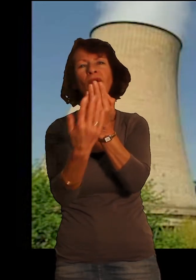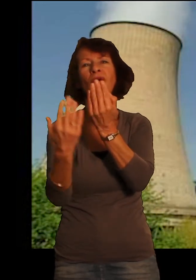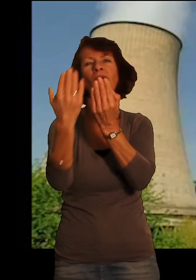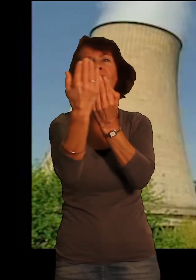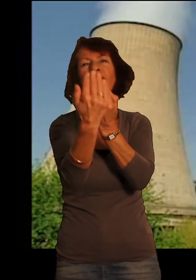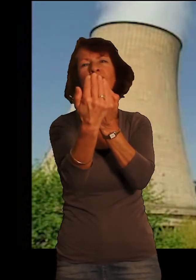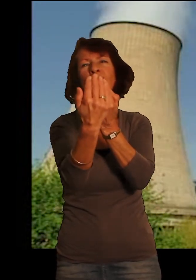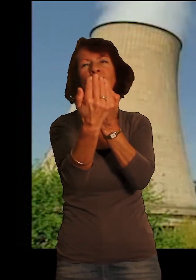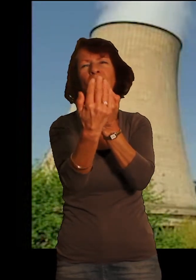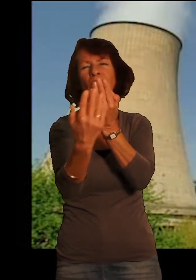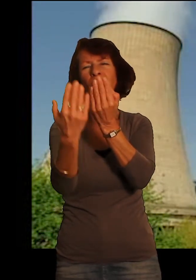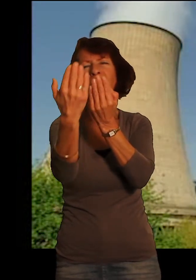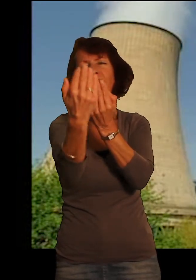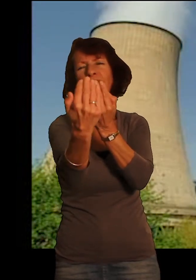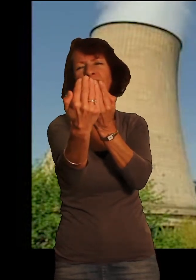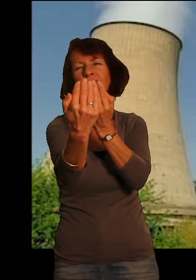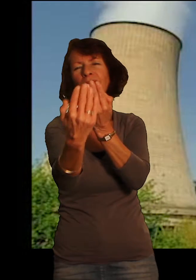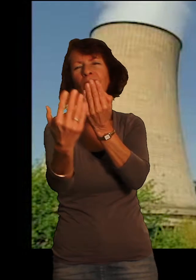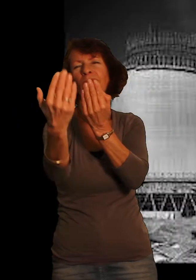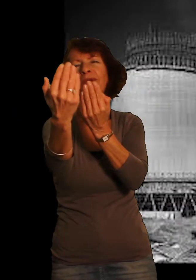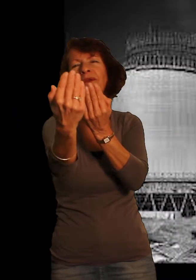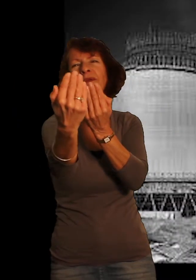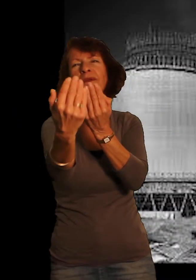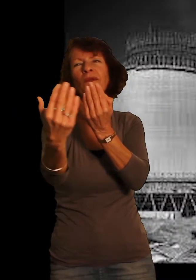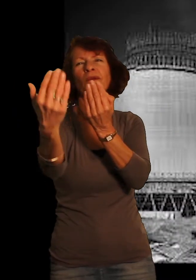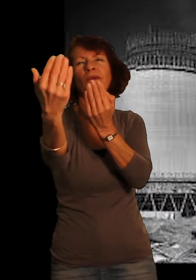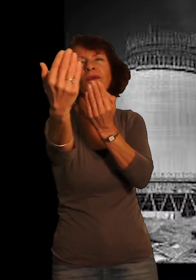in its 47 years of operation.